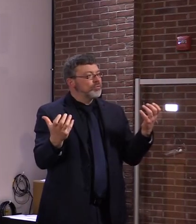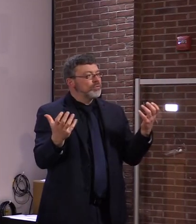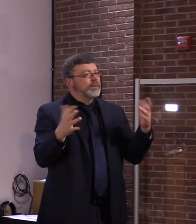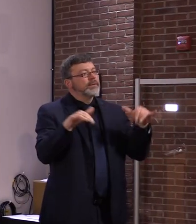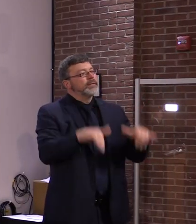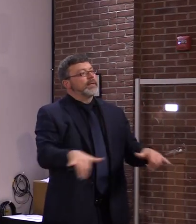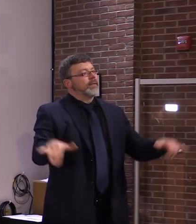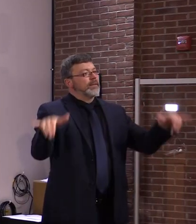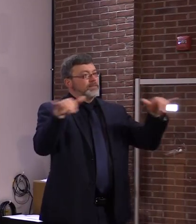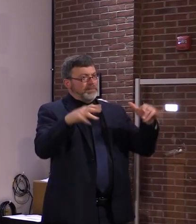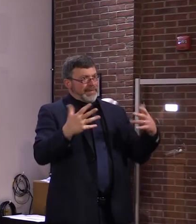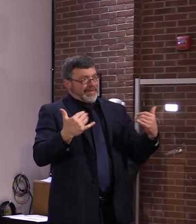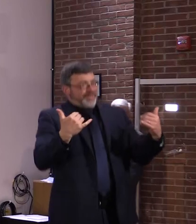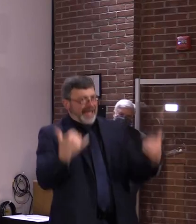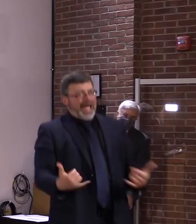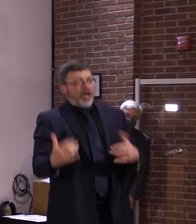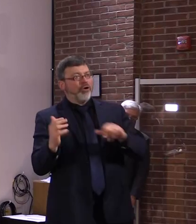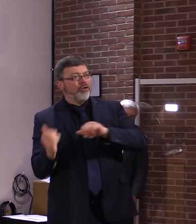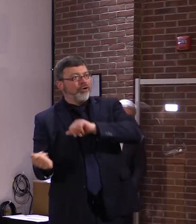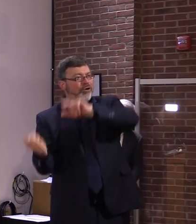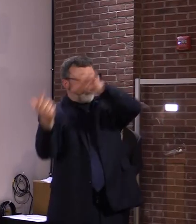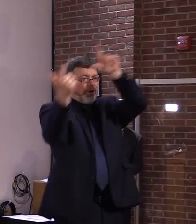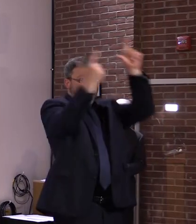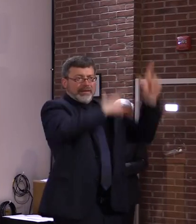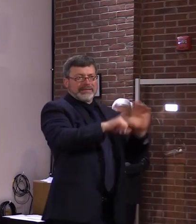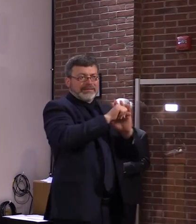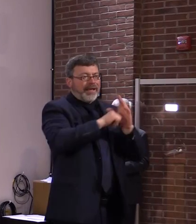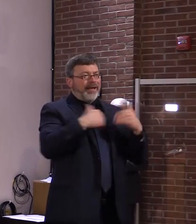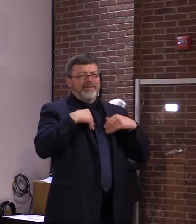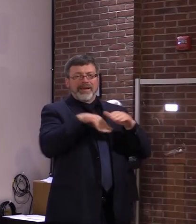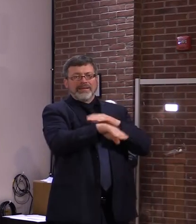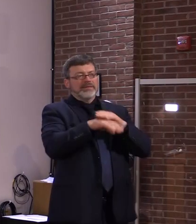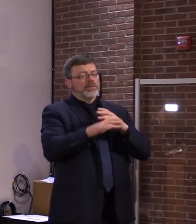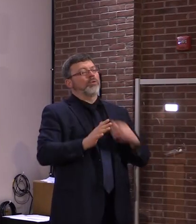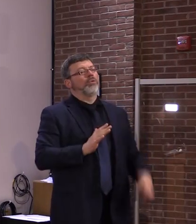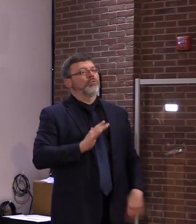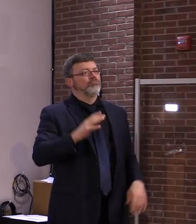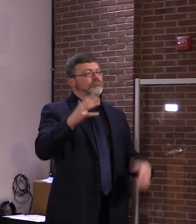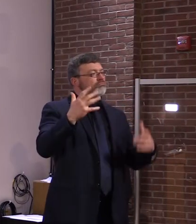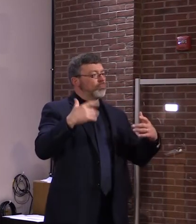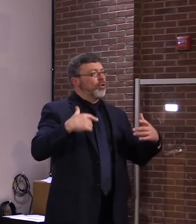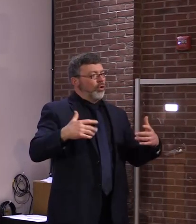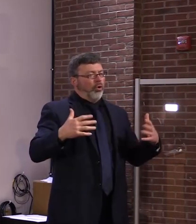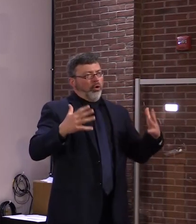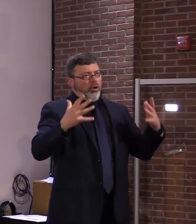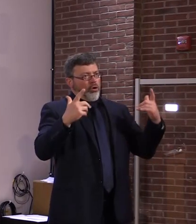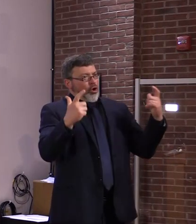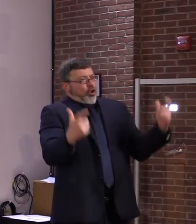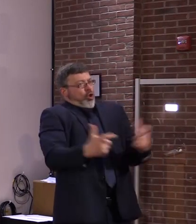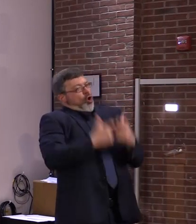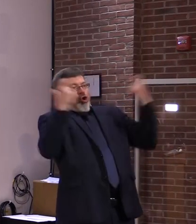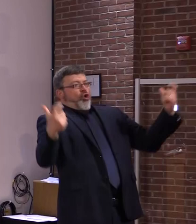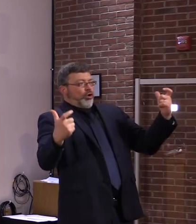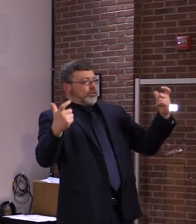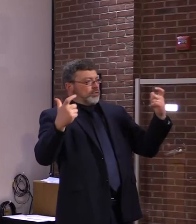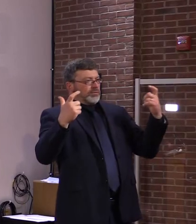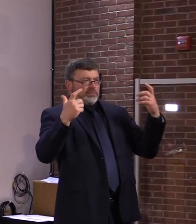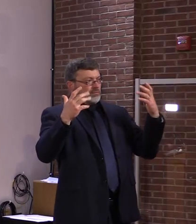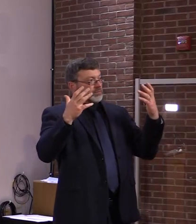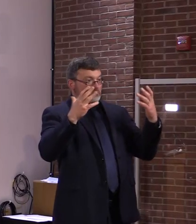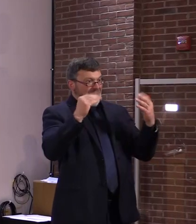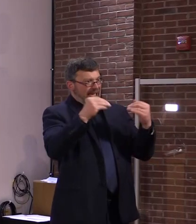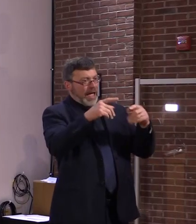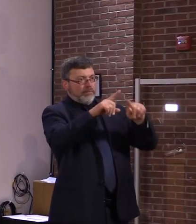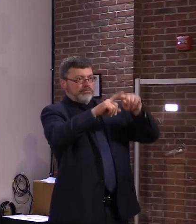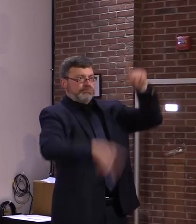able to hear from everyone, and I think that is has been, you know, it's not easy to answer all the questions sometimes. You don't